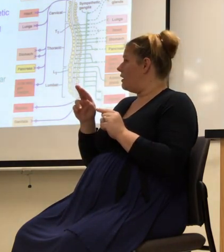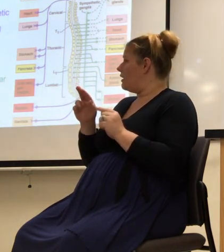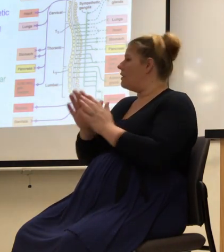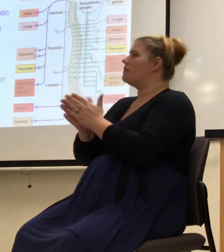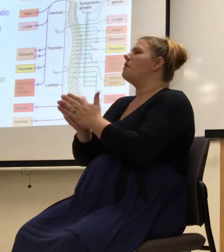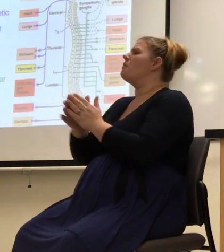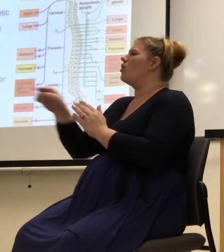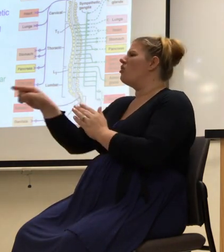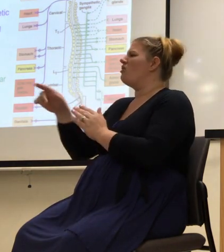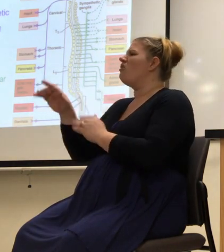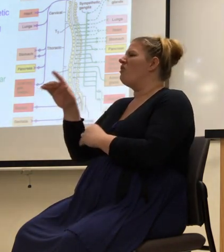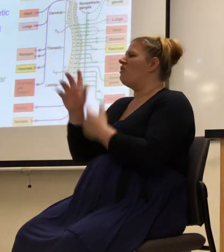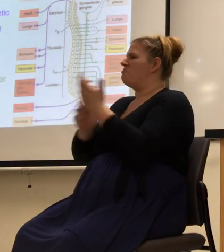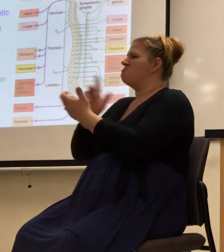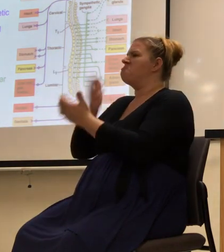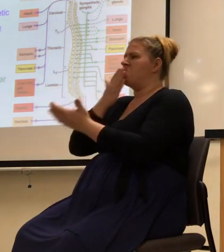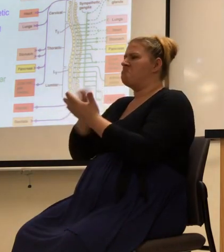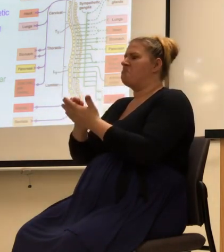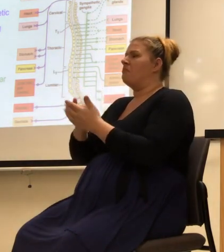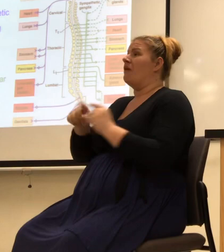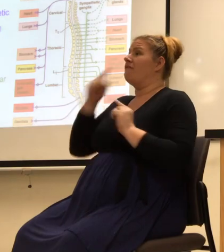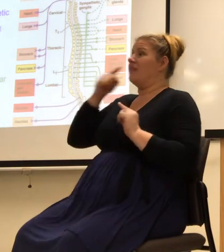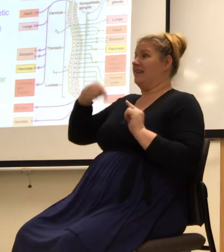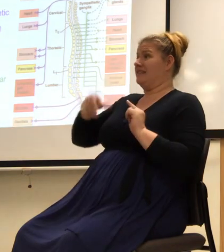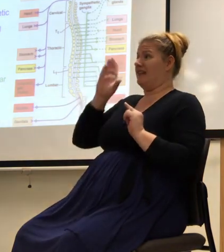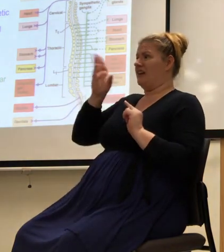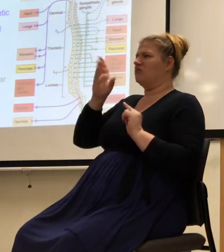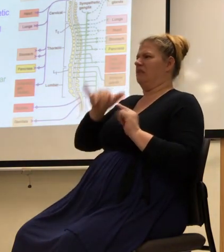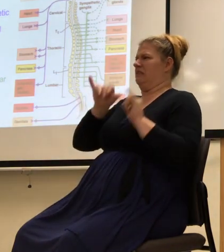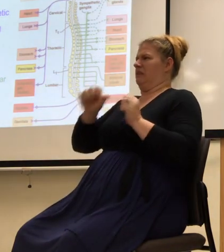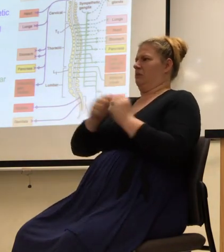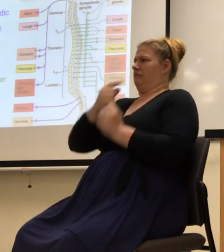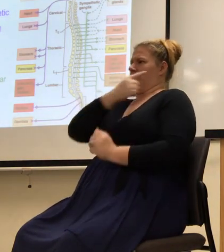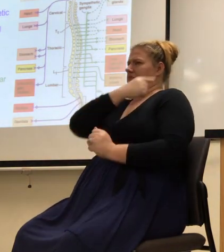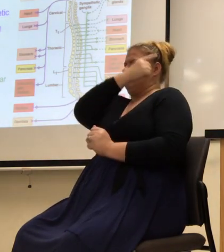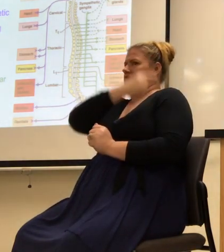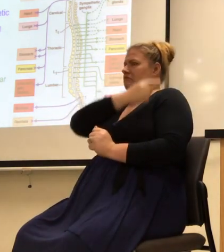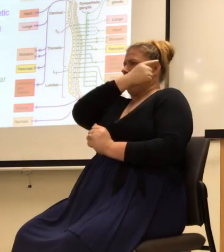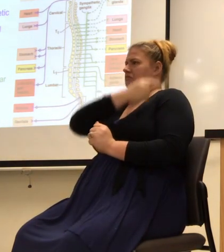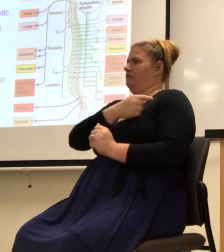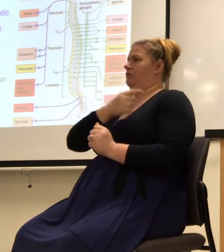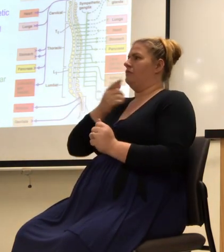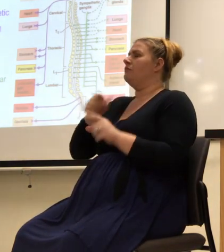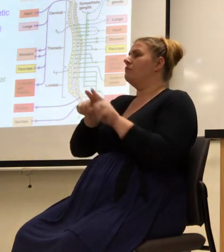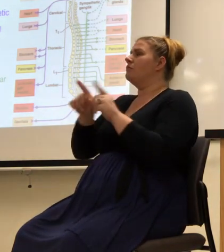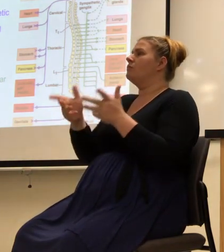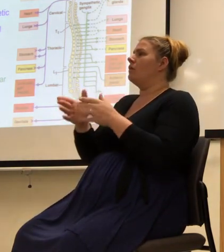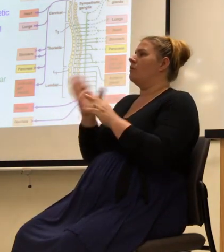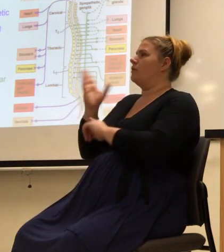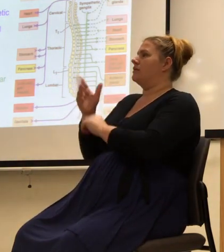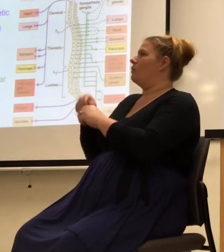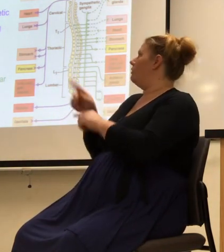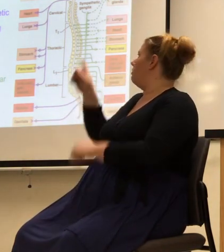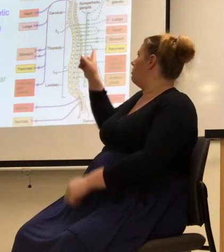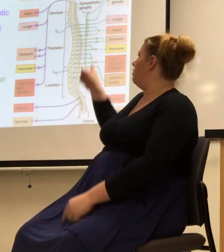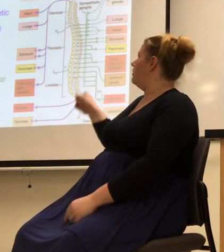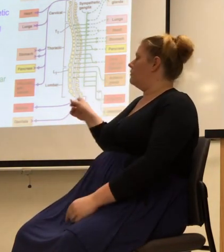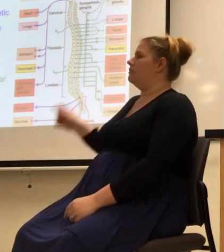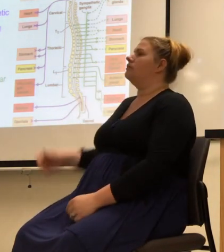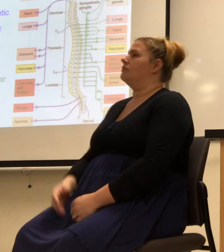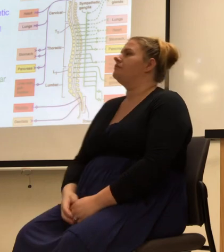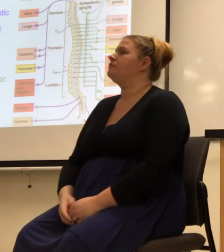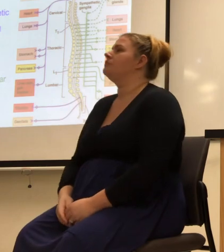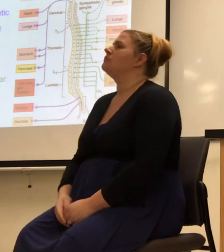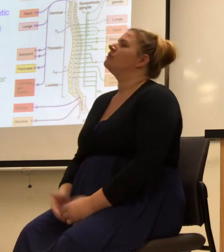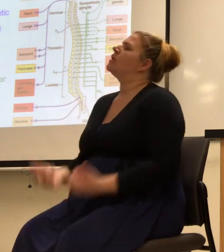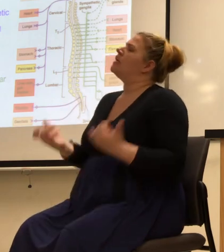I think for this lecture, I'll stick to what I've taught here and what's presented here. So now we have a general idea of